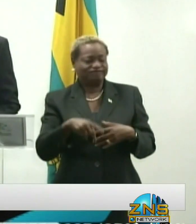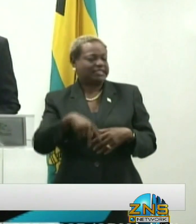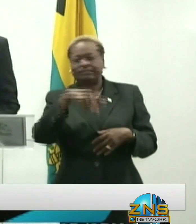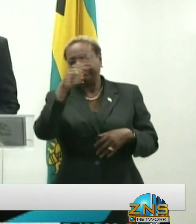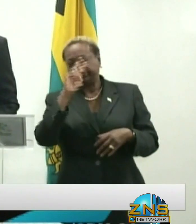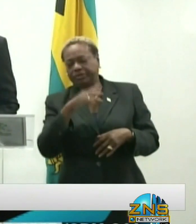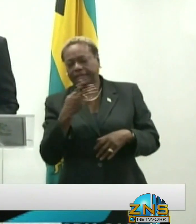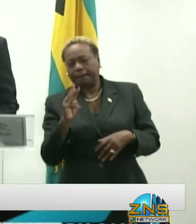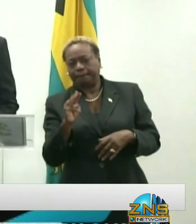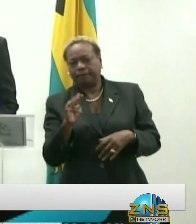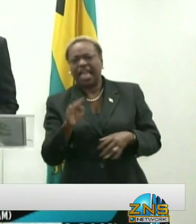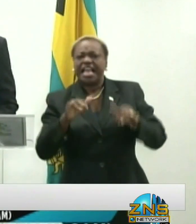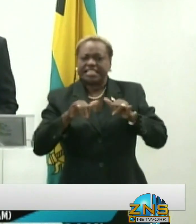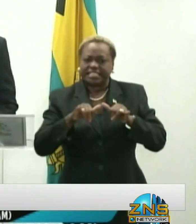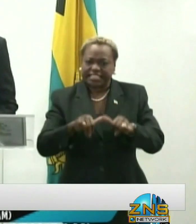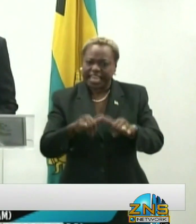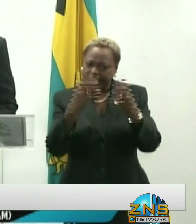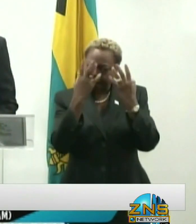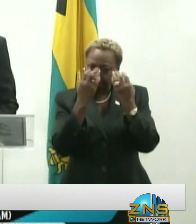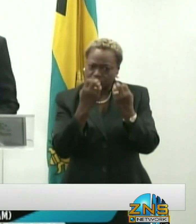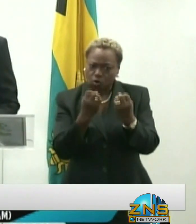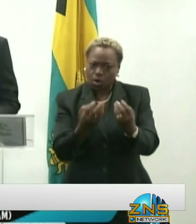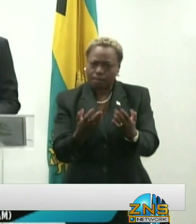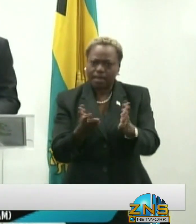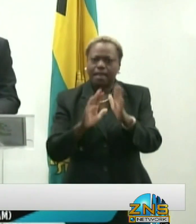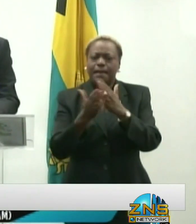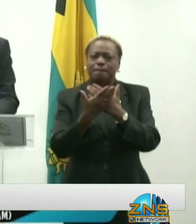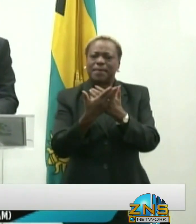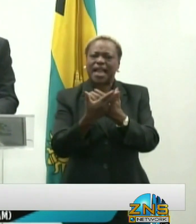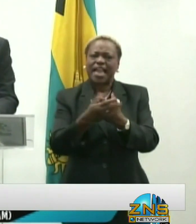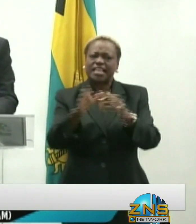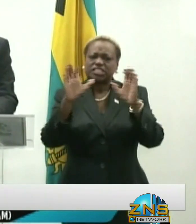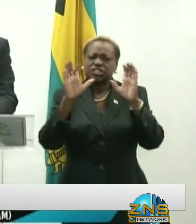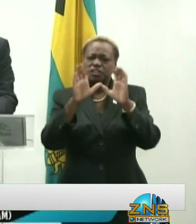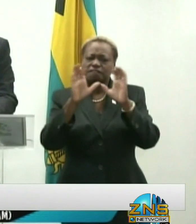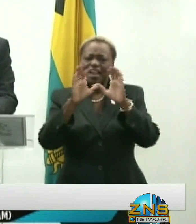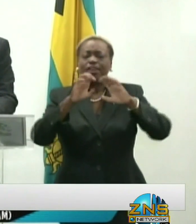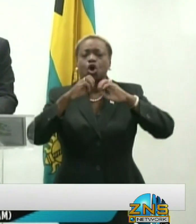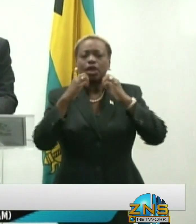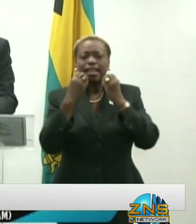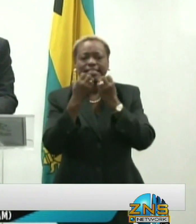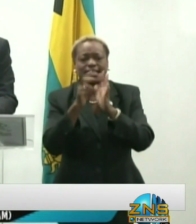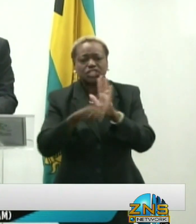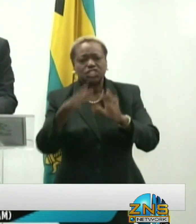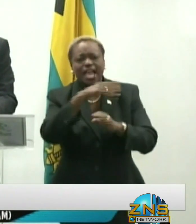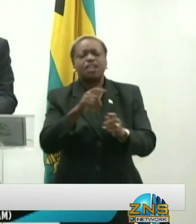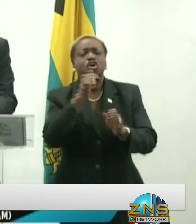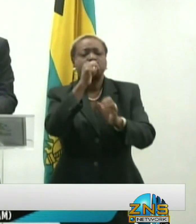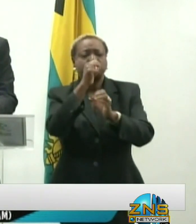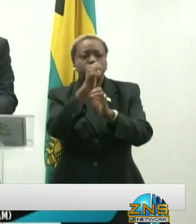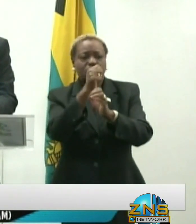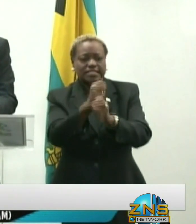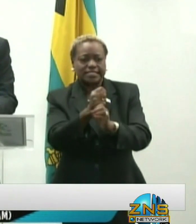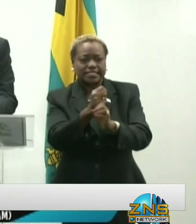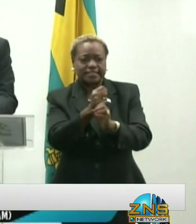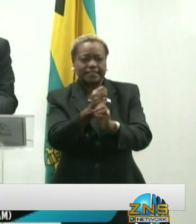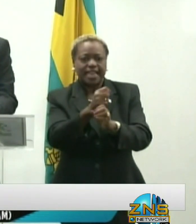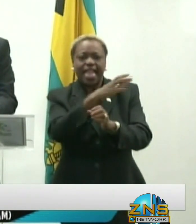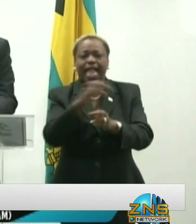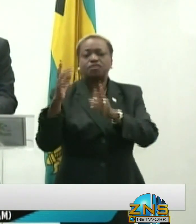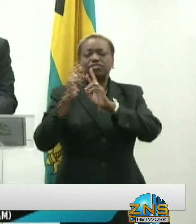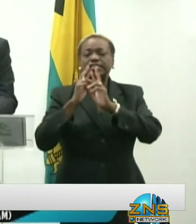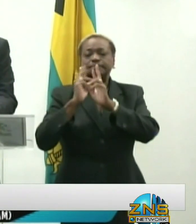them and stay informed via certified organizations and trusted